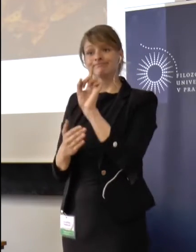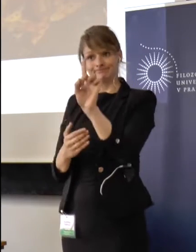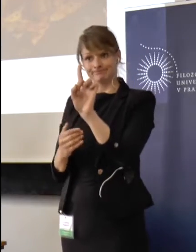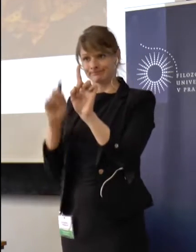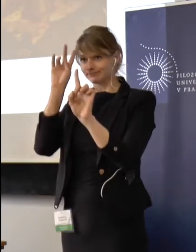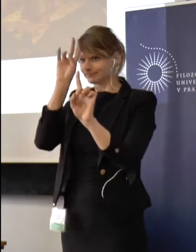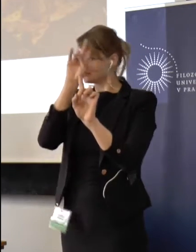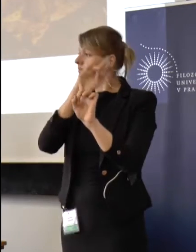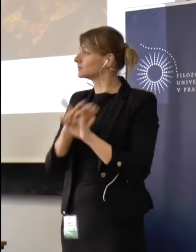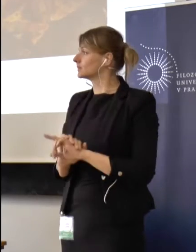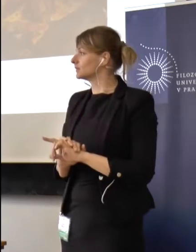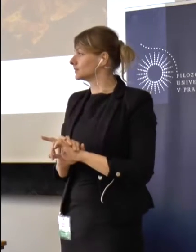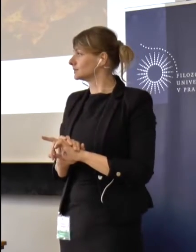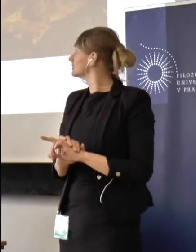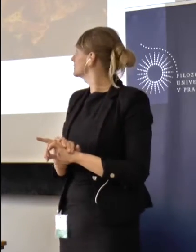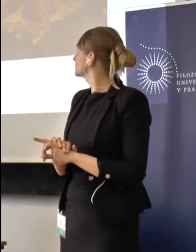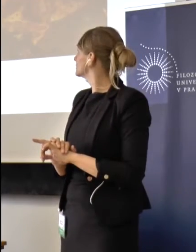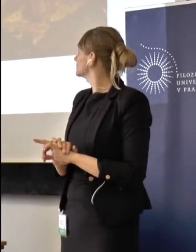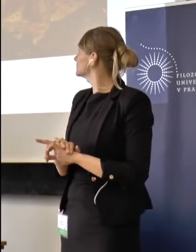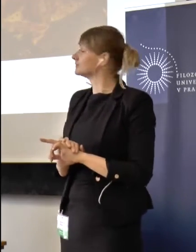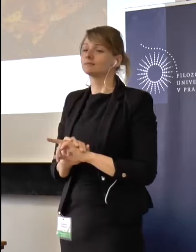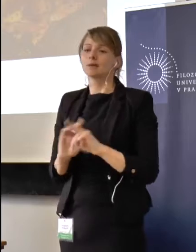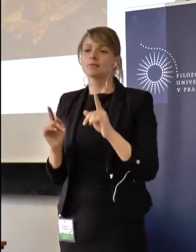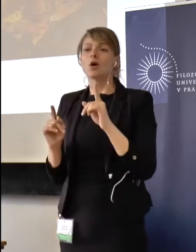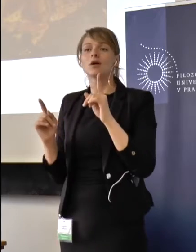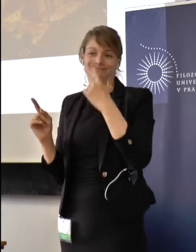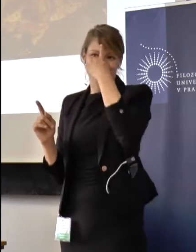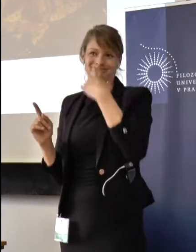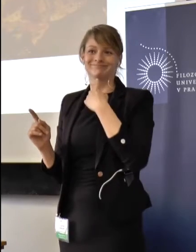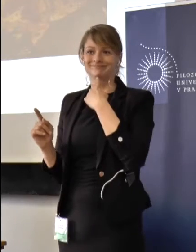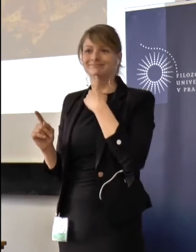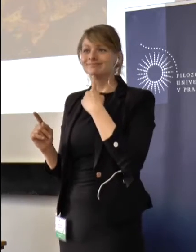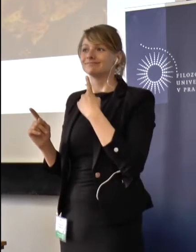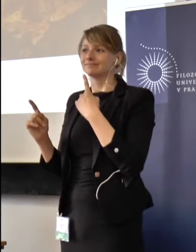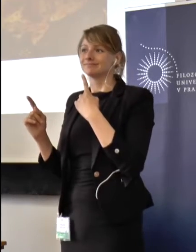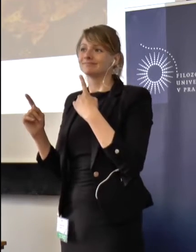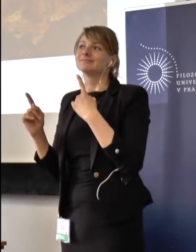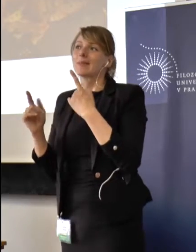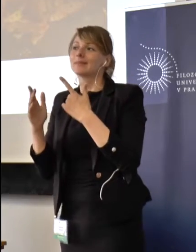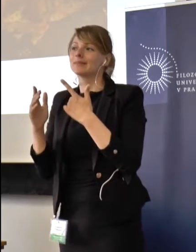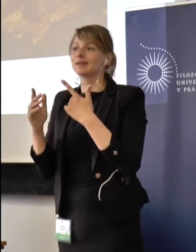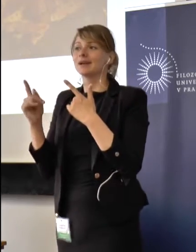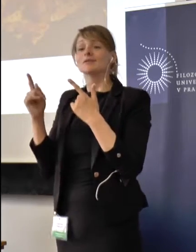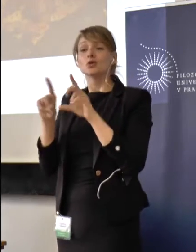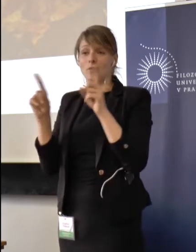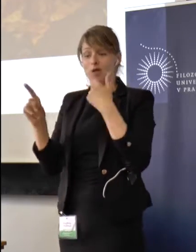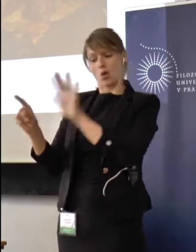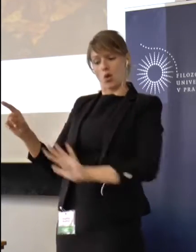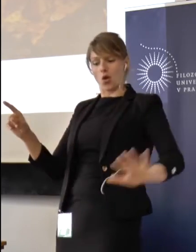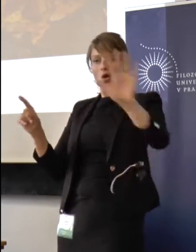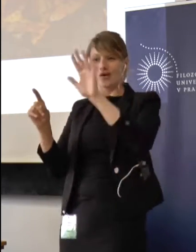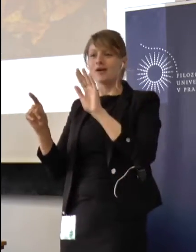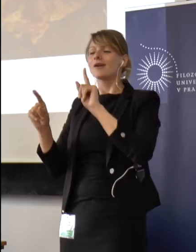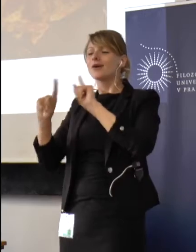the wonderful, colorful map is also an obstacle. Of course, this is also the danger. If you have many languages, you can't see it. I mean,